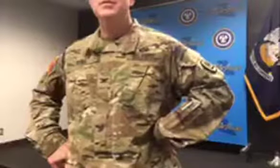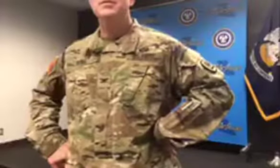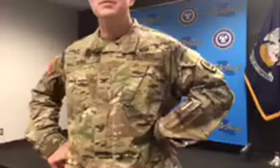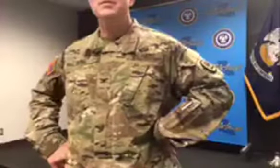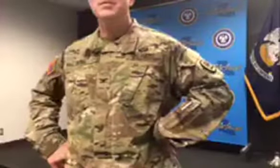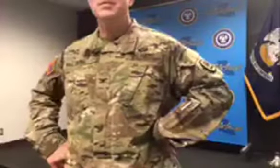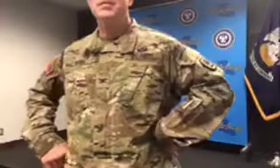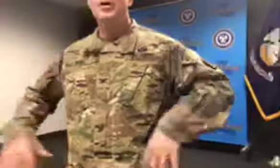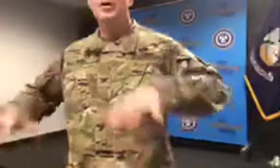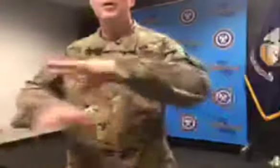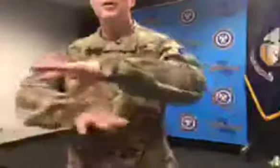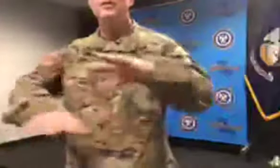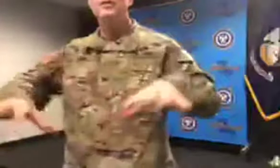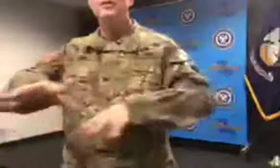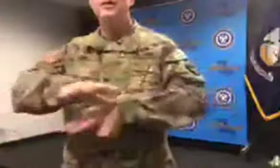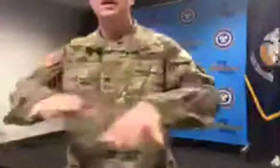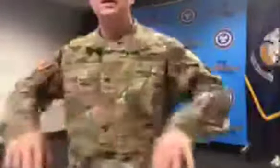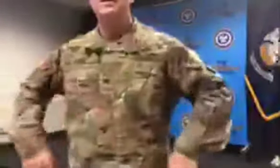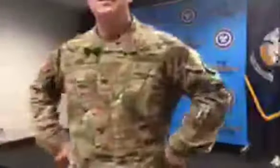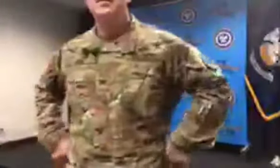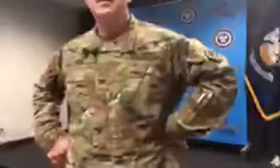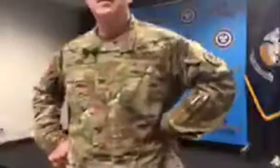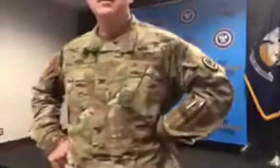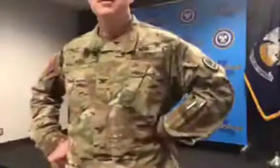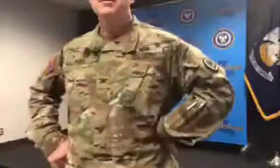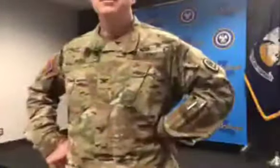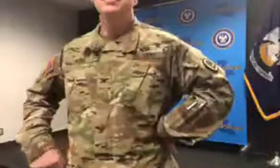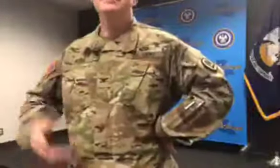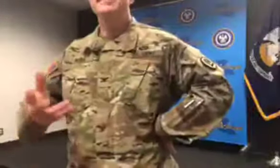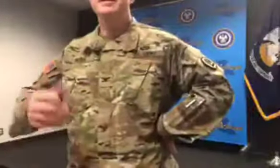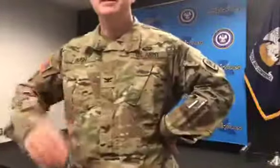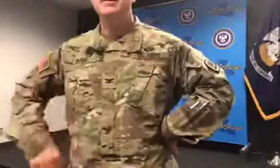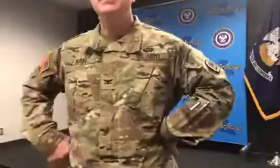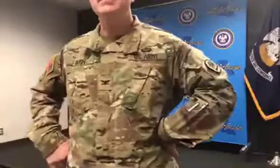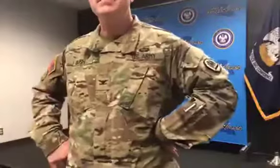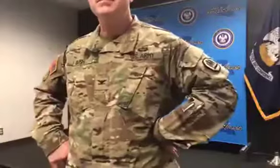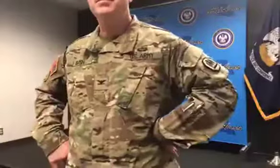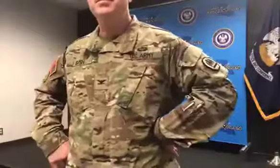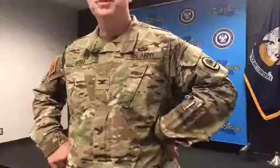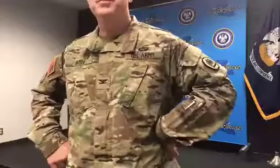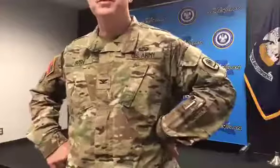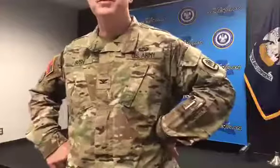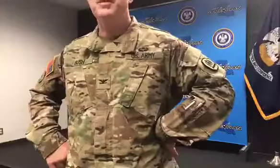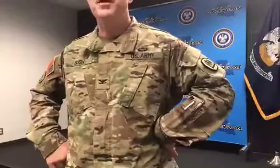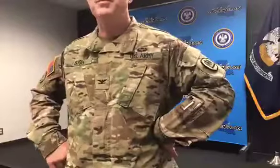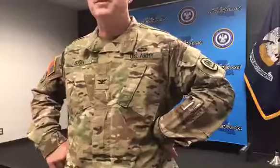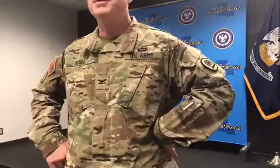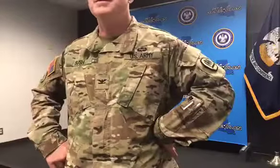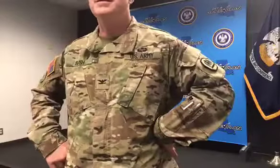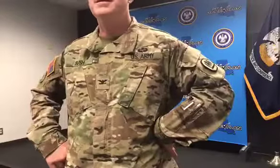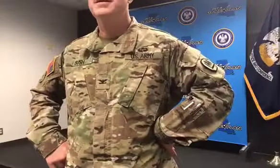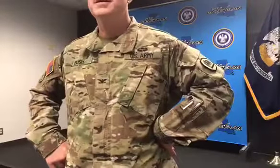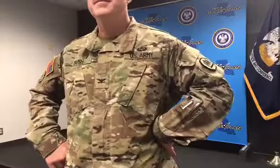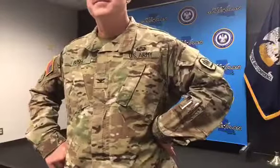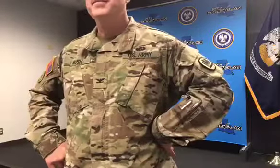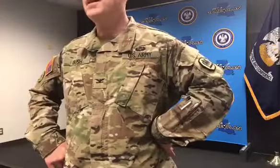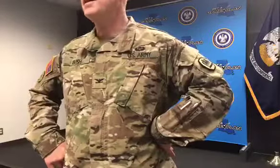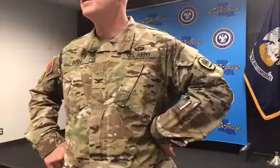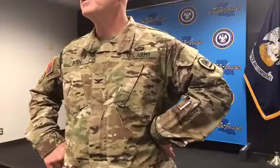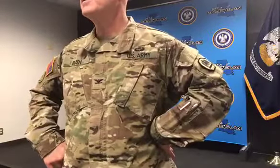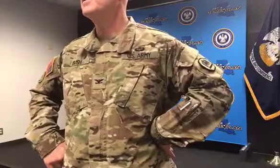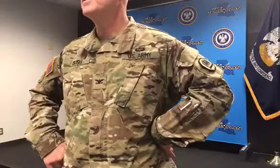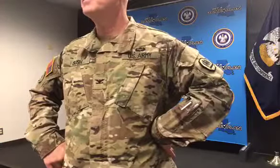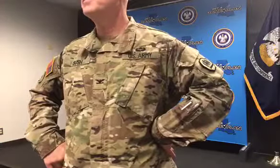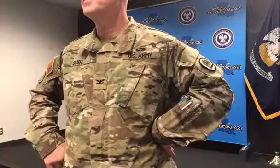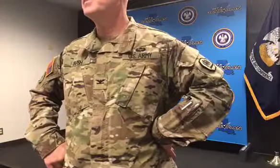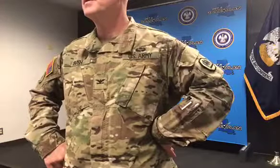talk to all things connected. Okay. Which, not that I putting words in your mouth, but I